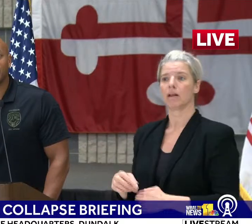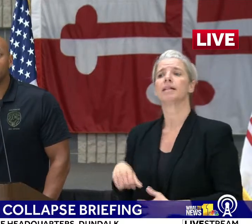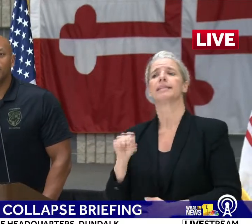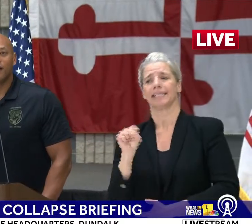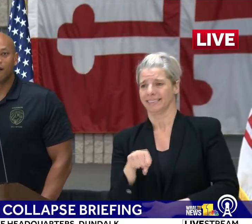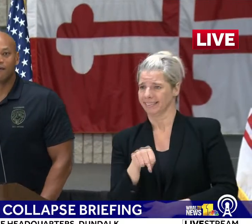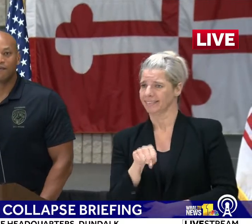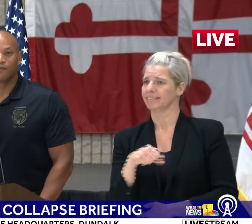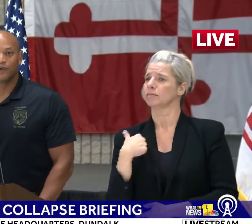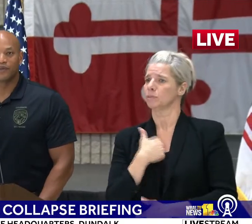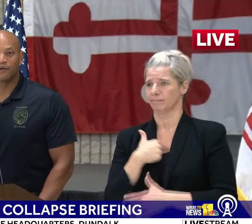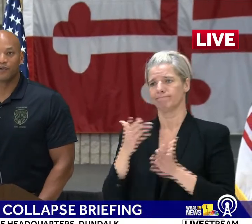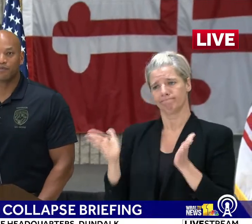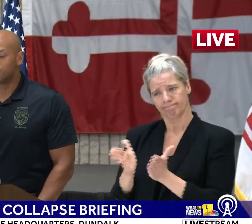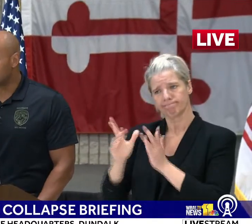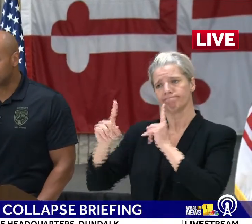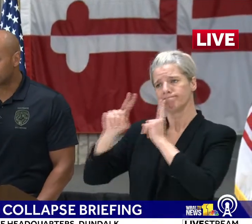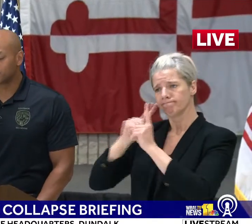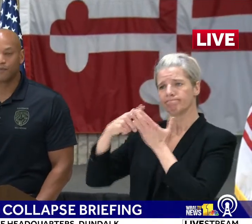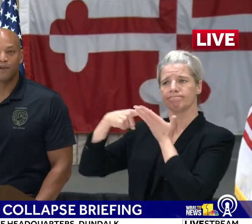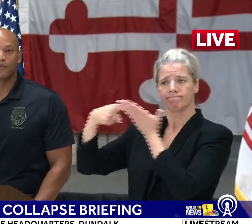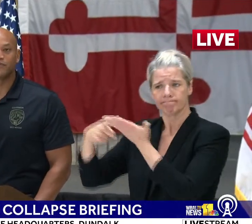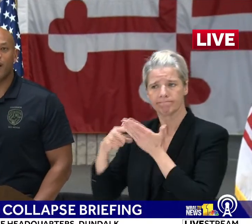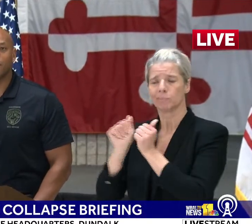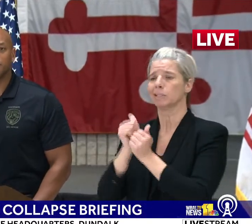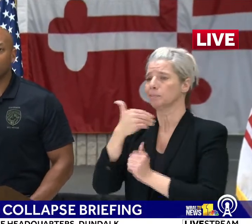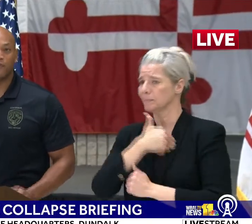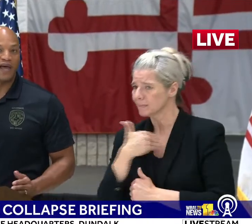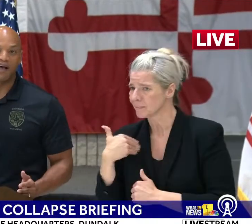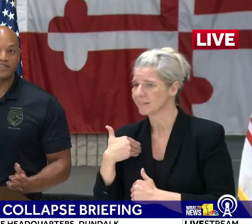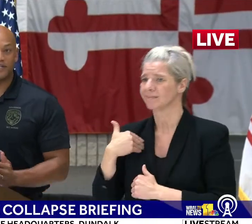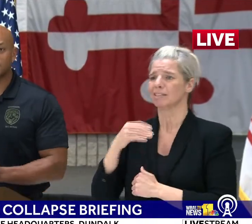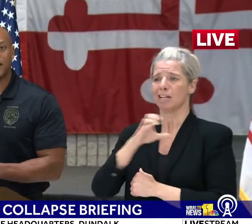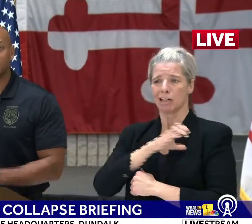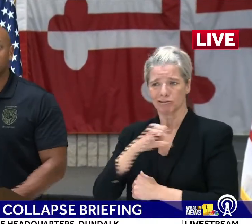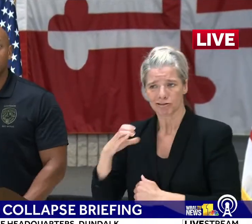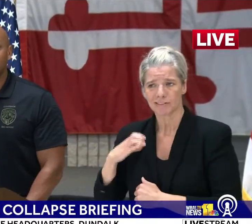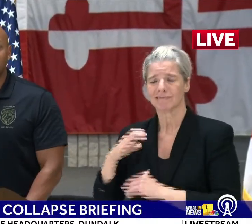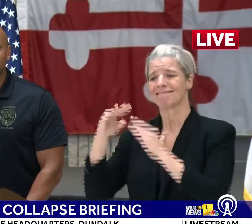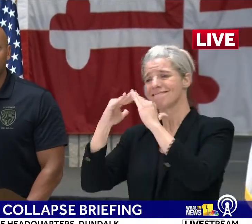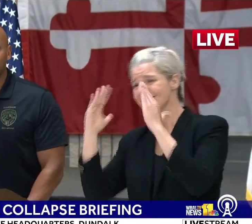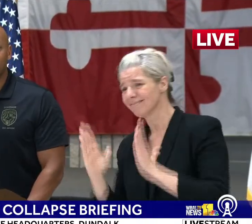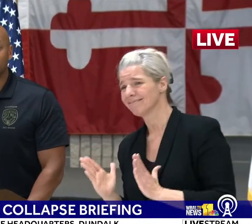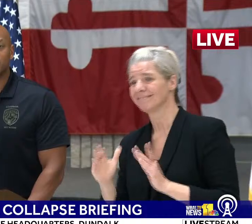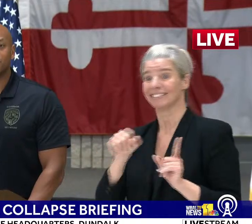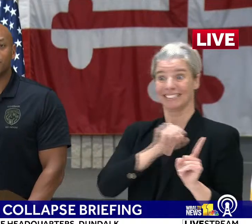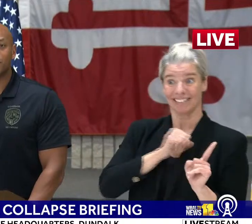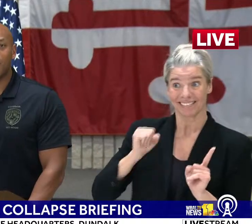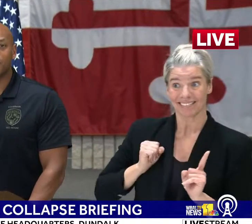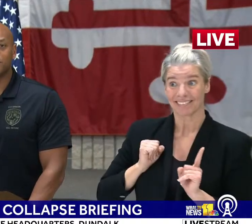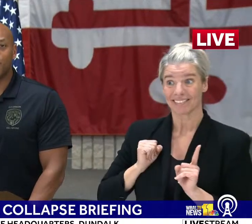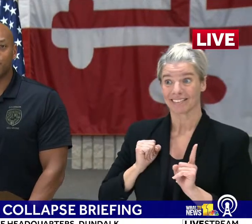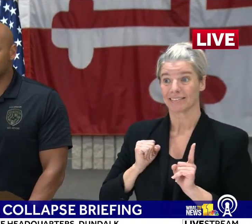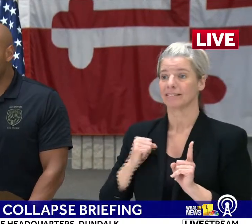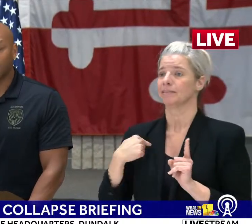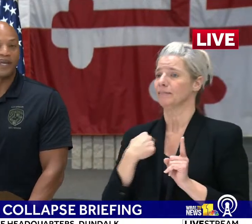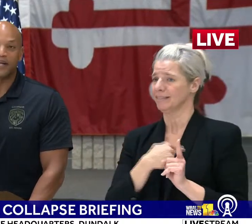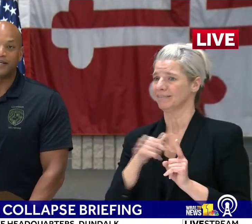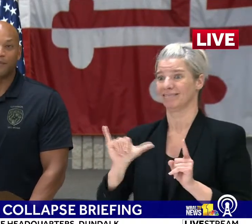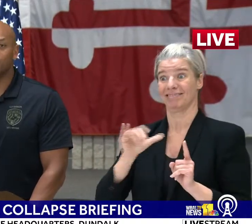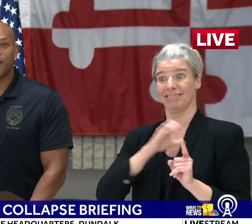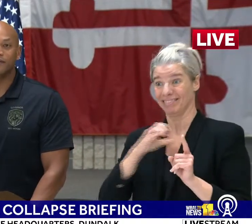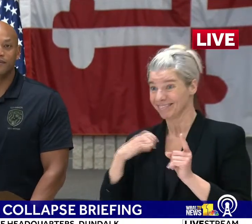conversations that we have had with members of Congress, both in the House and the Senate, and members of Congress,